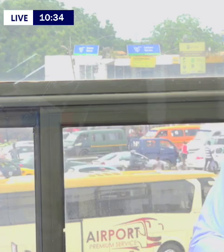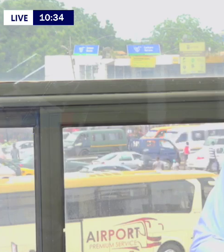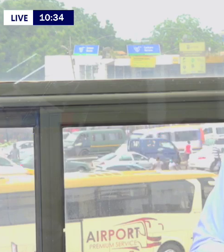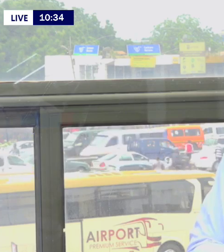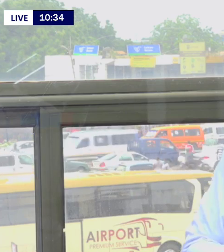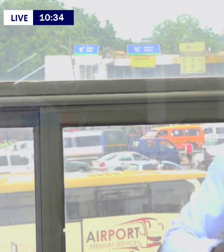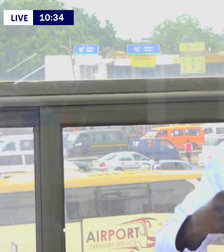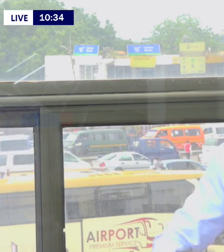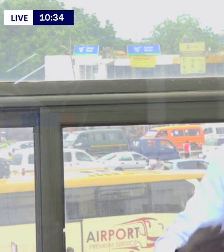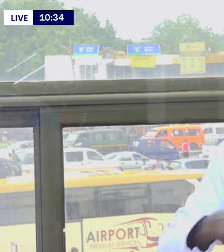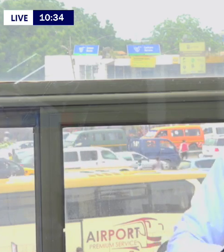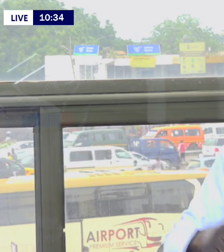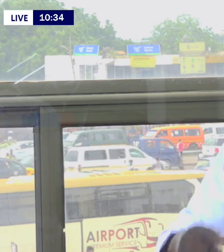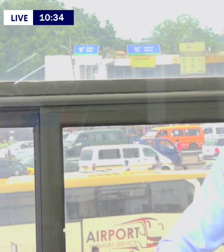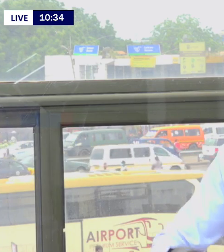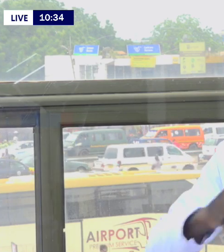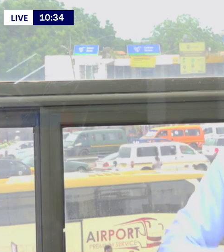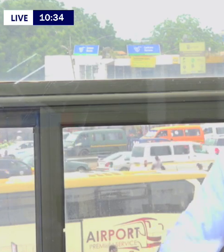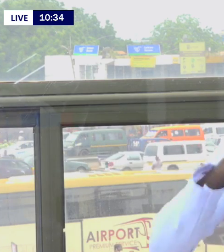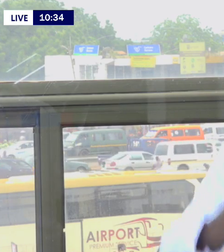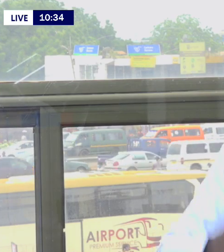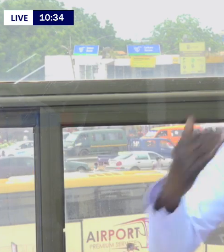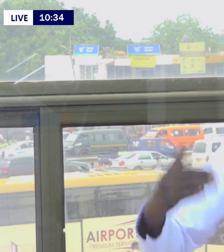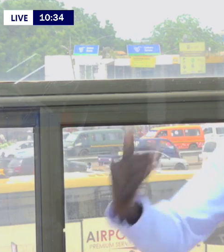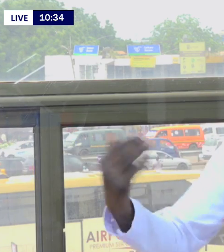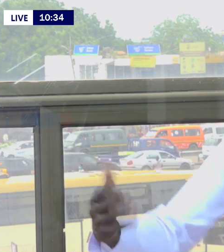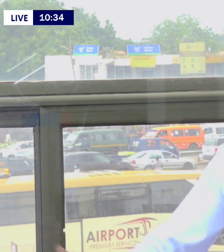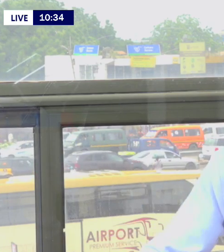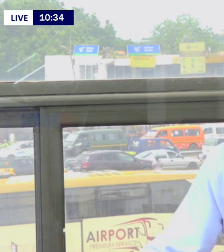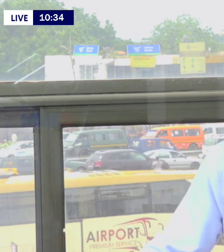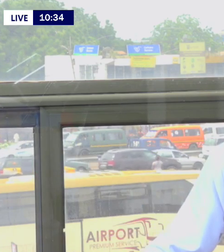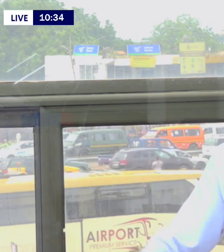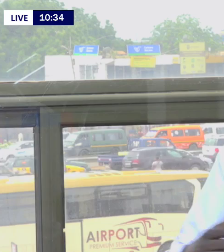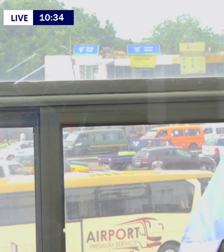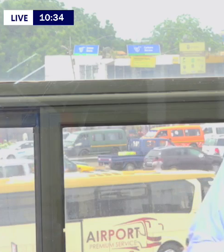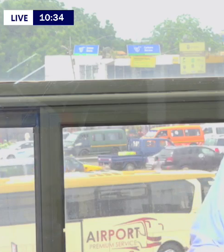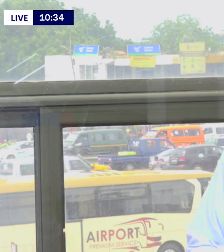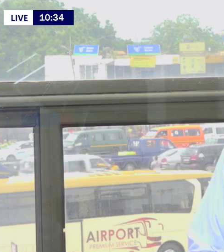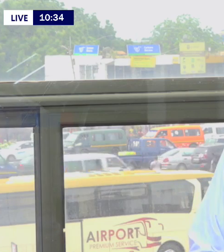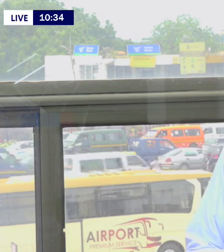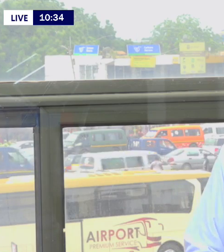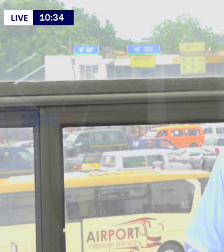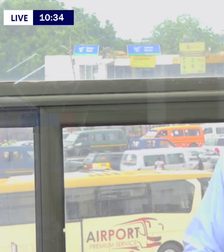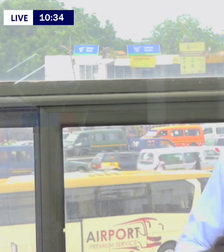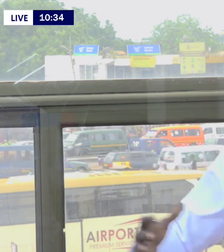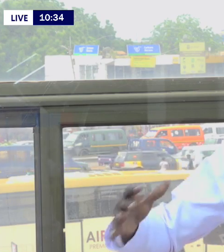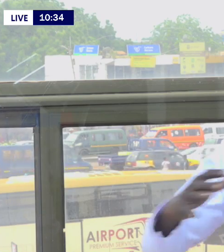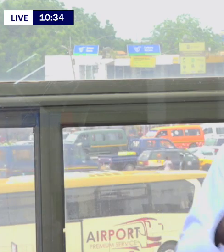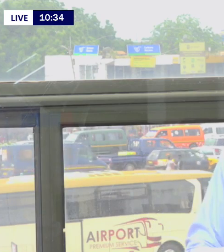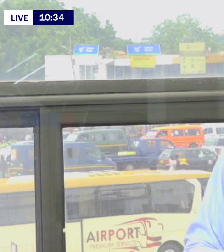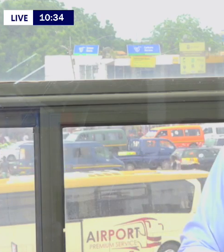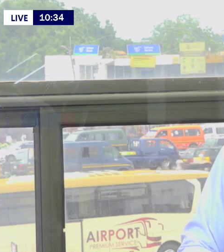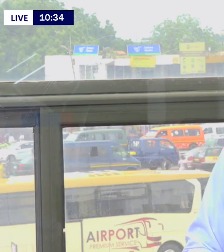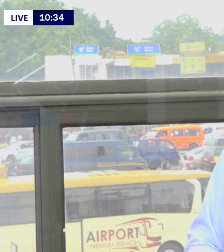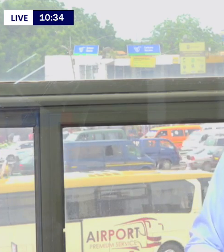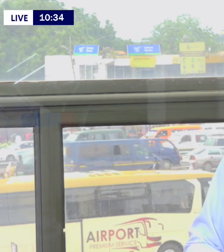oye ni beba edi o ha beba edi amane hunu beba ene nsem omo keka ka ho no de ye ka ni se gana fo ye nyina ye nkan